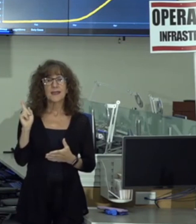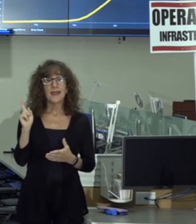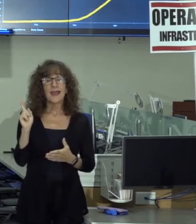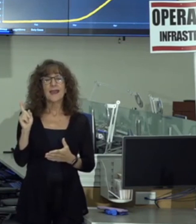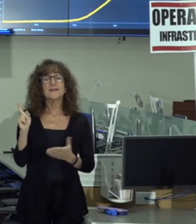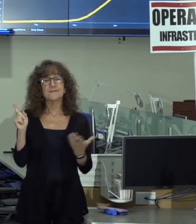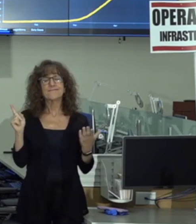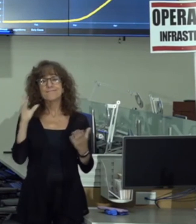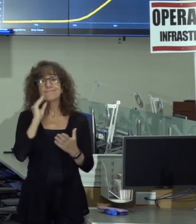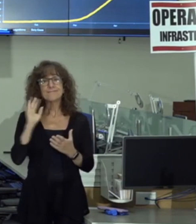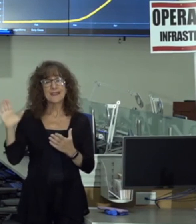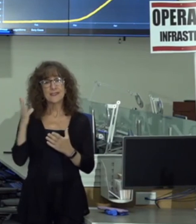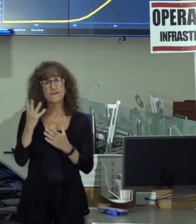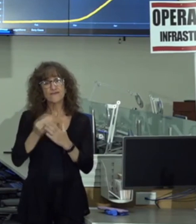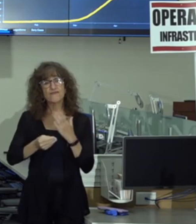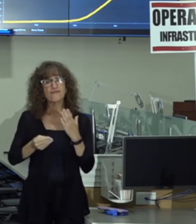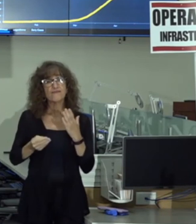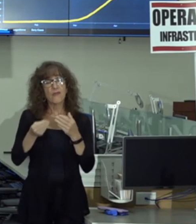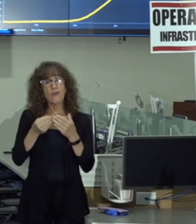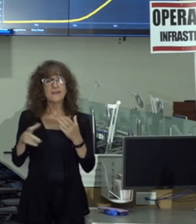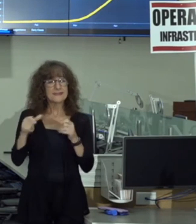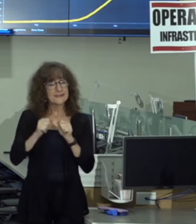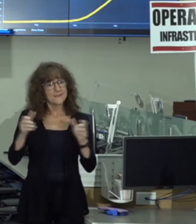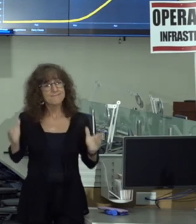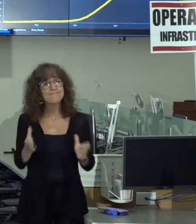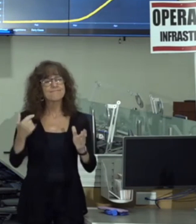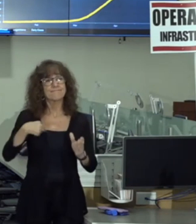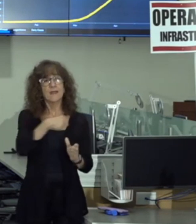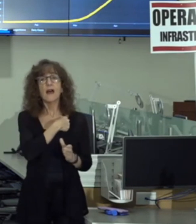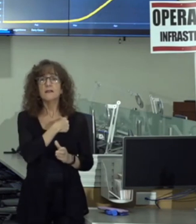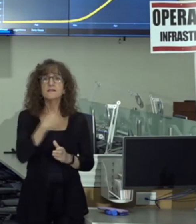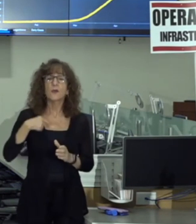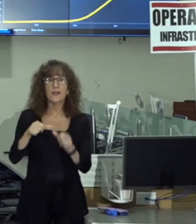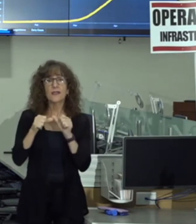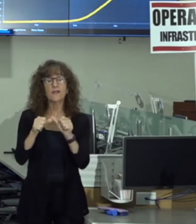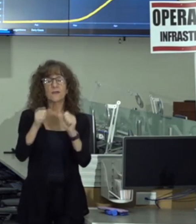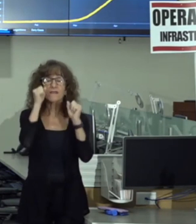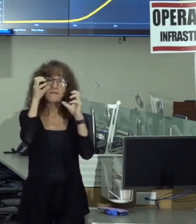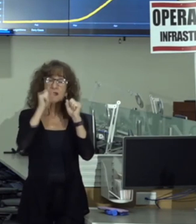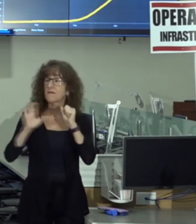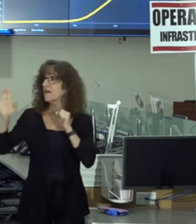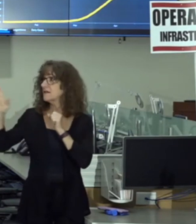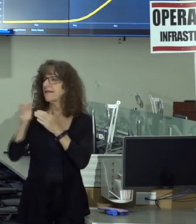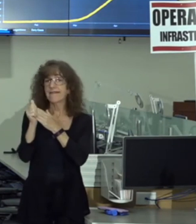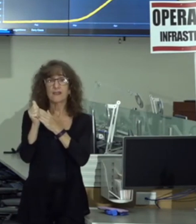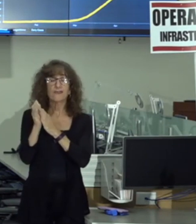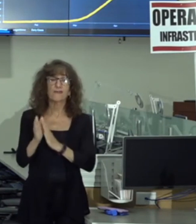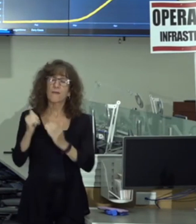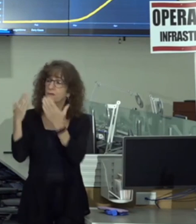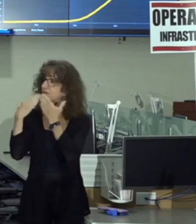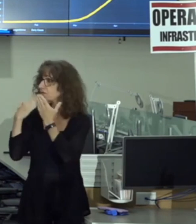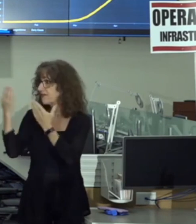own loss, he has continued to push for us. So we continue to be amazed by his leadership. I want to thank